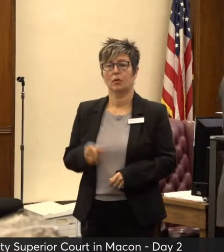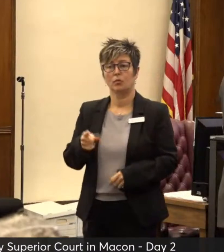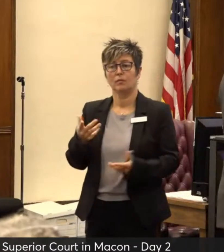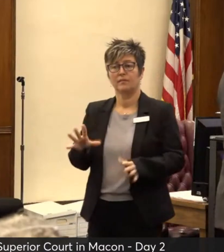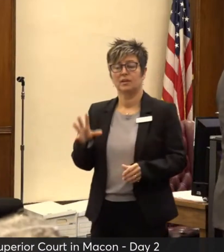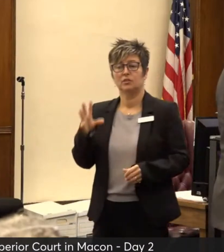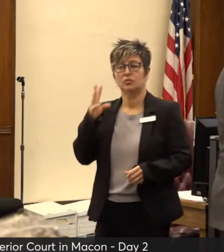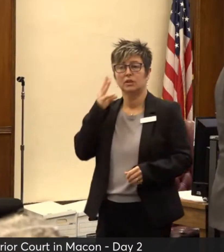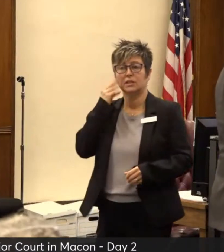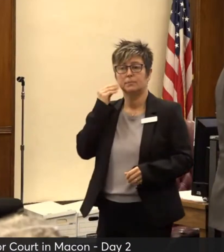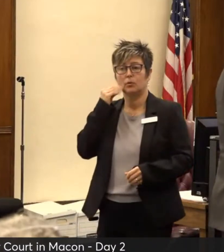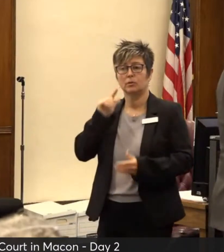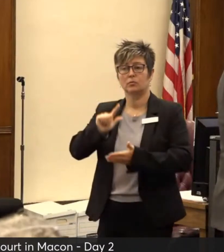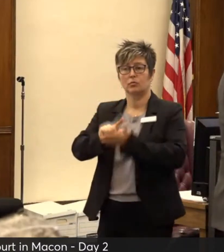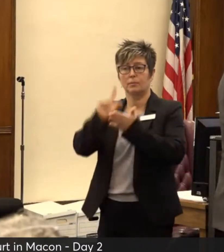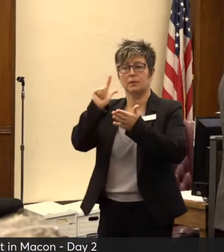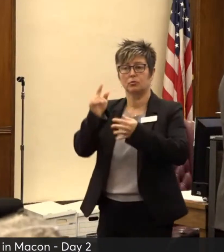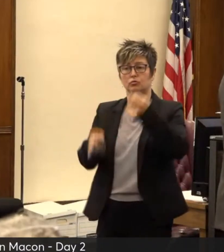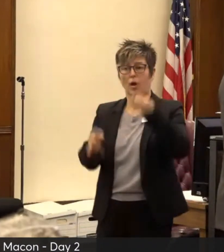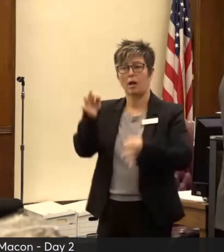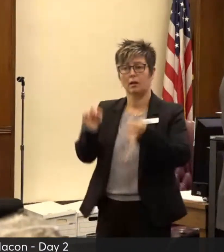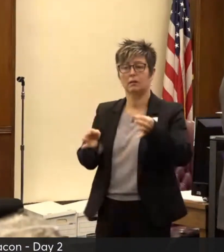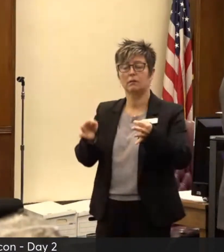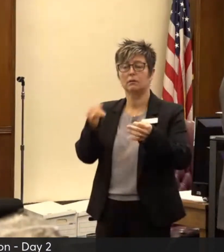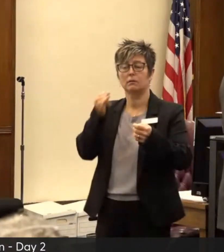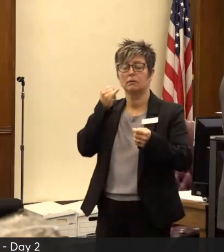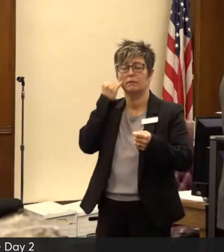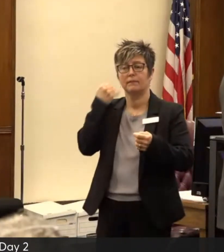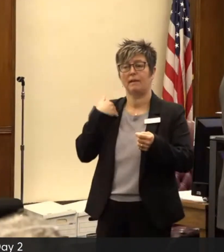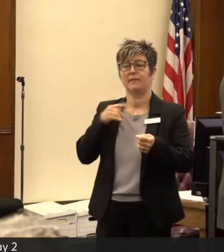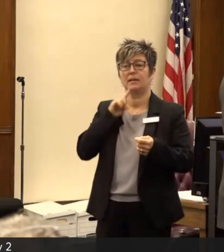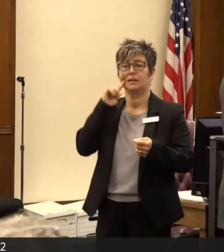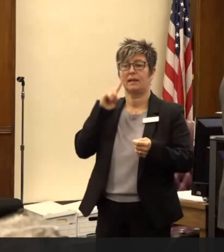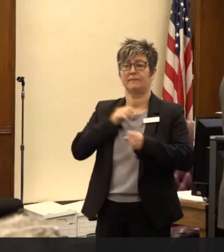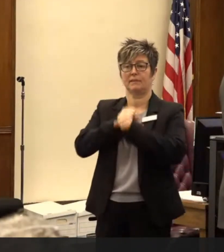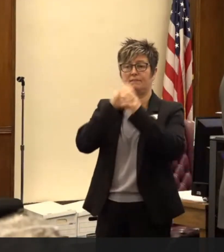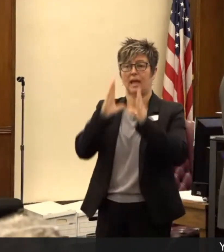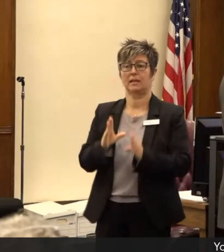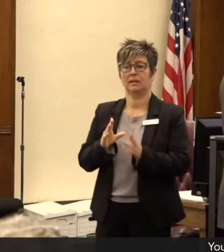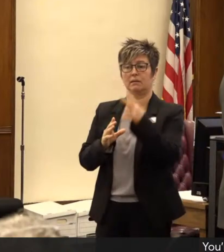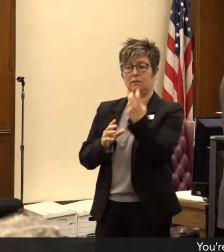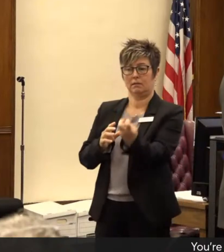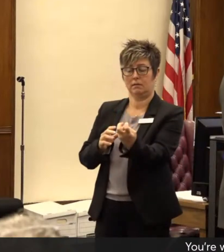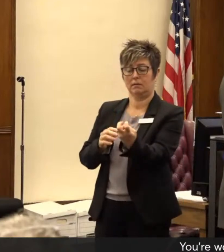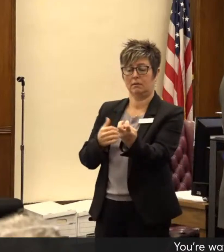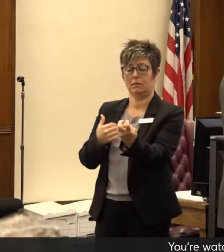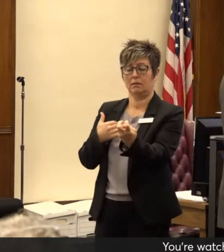trial with a deaf defendant where there's not an